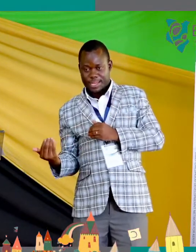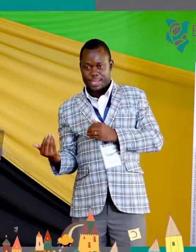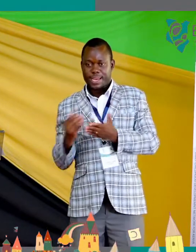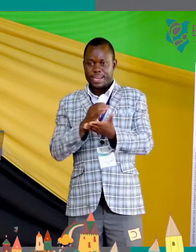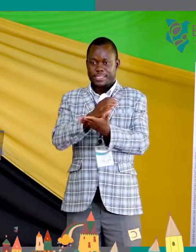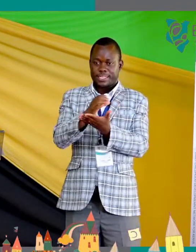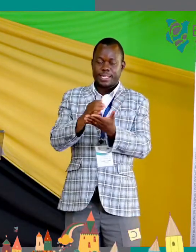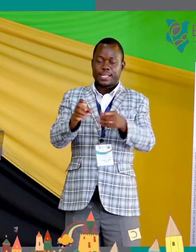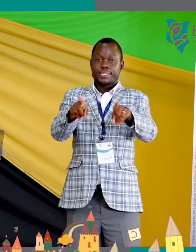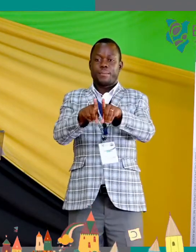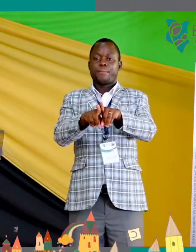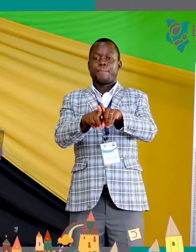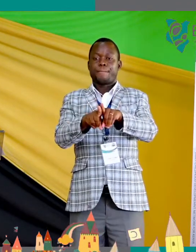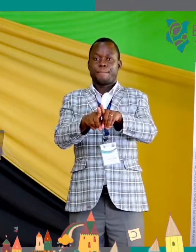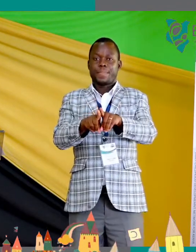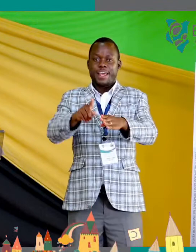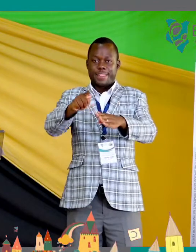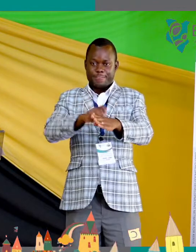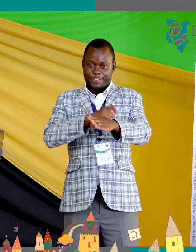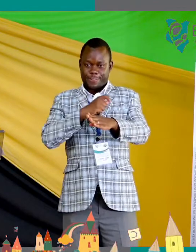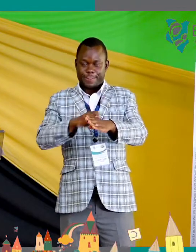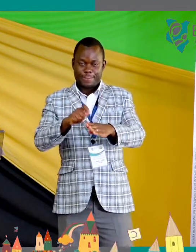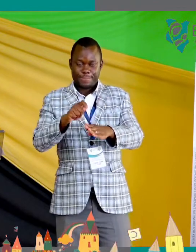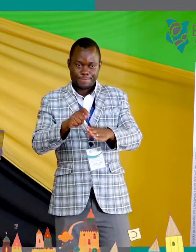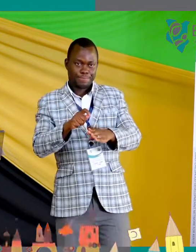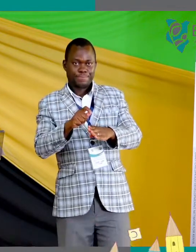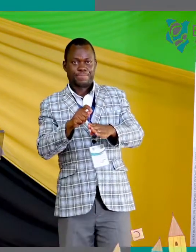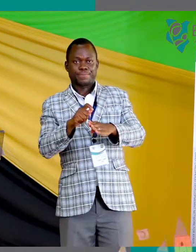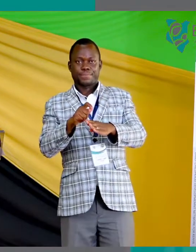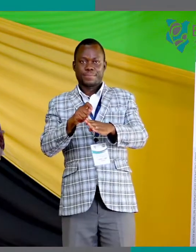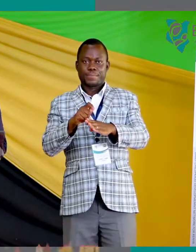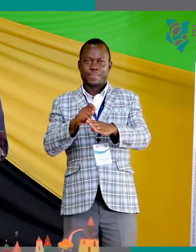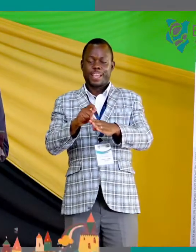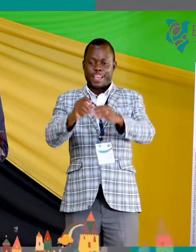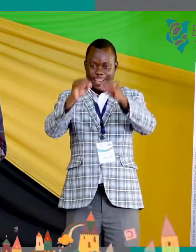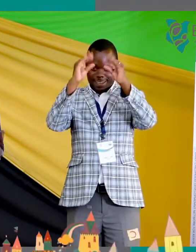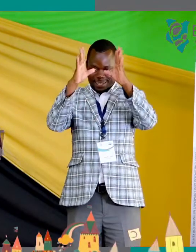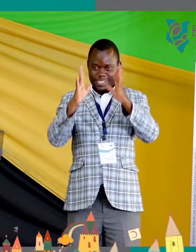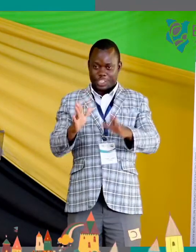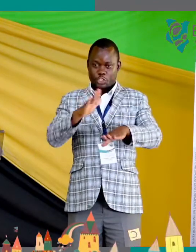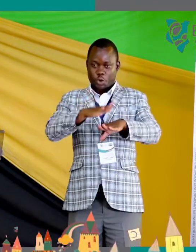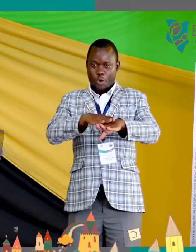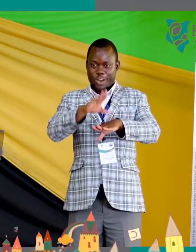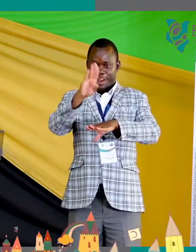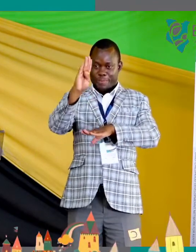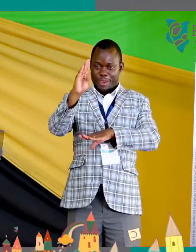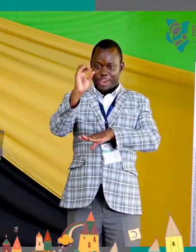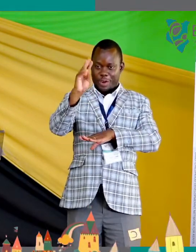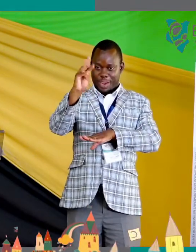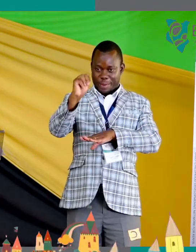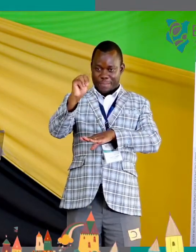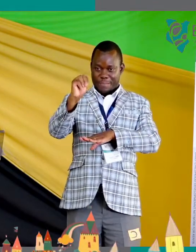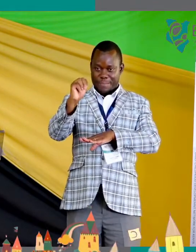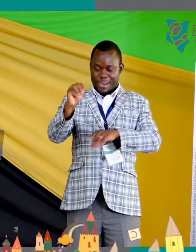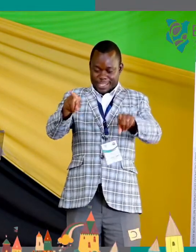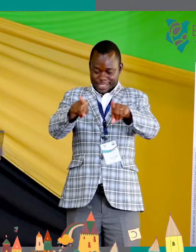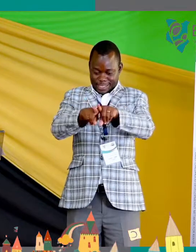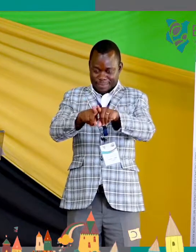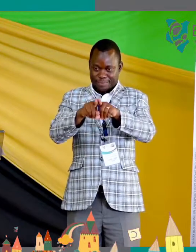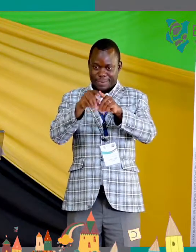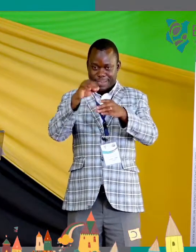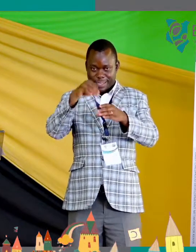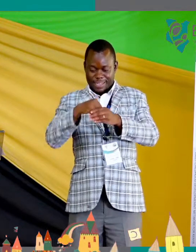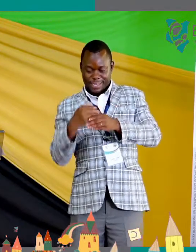have gone a step again to train the BOMs in standalone ECDs and even with those within